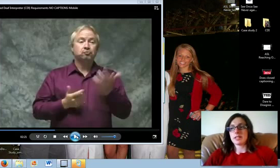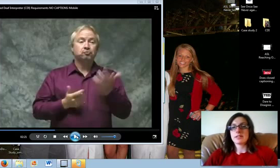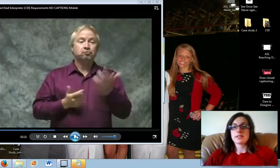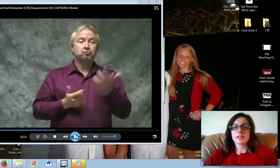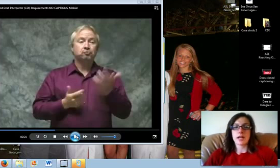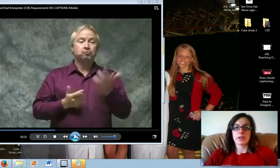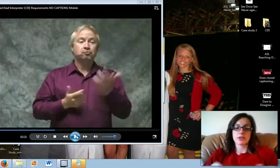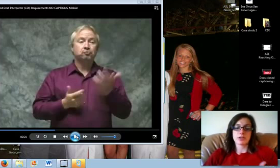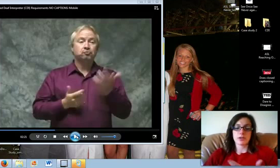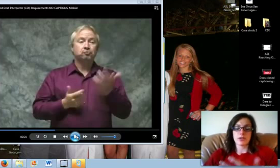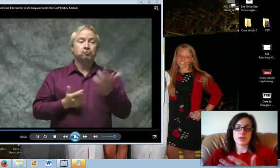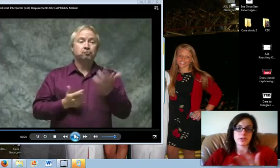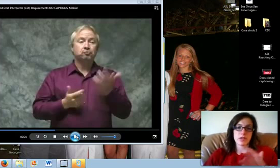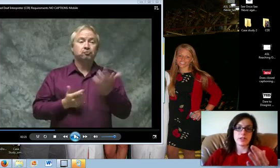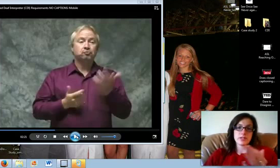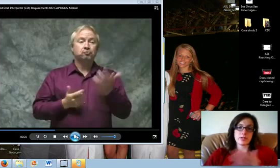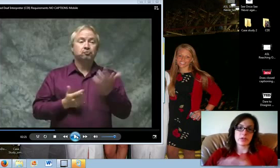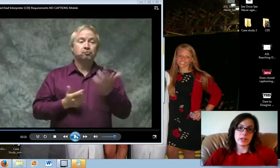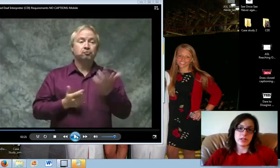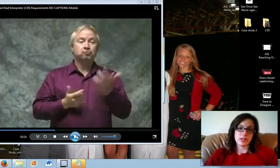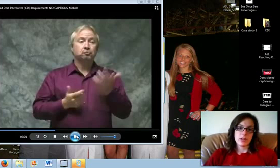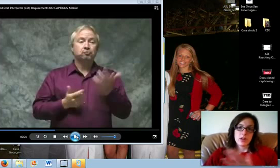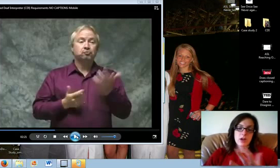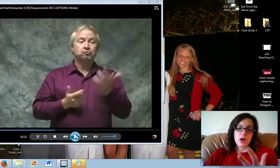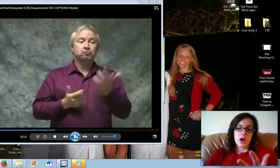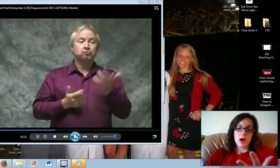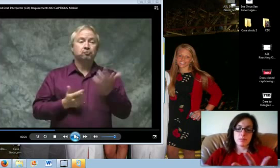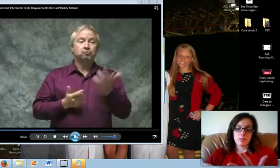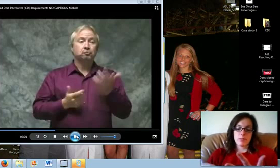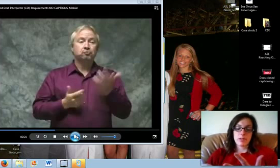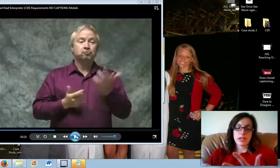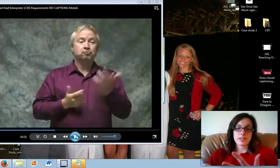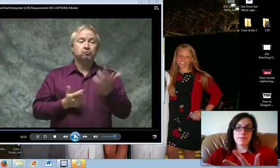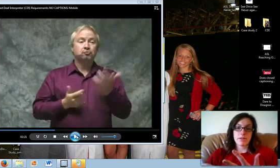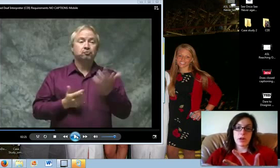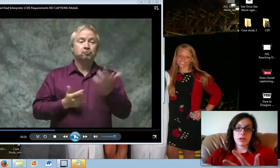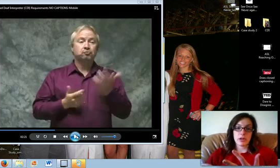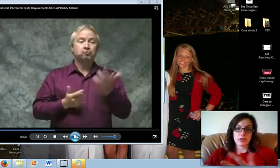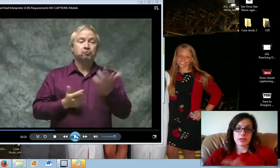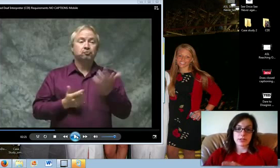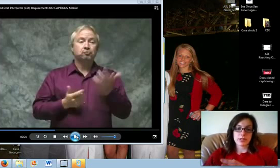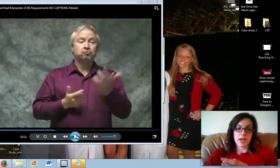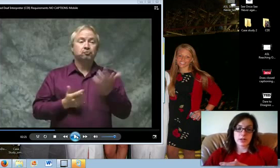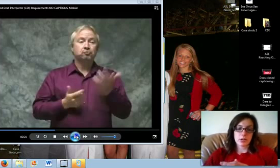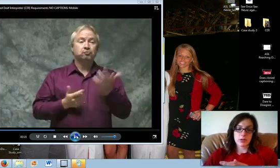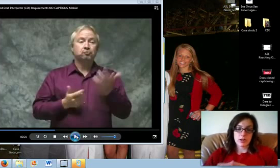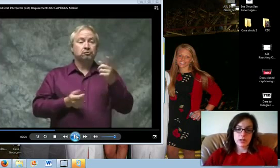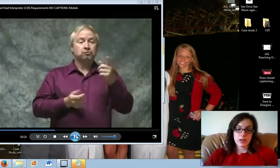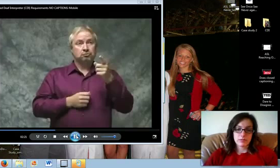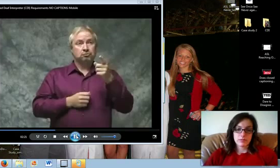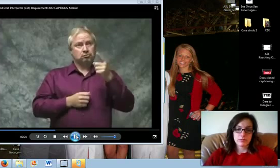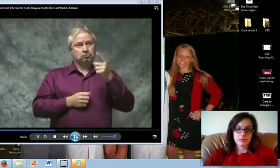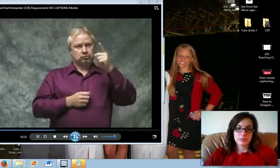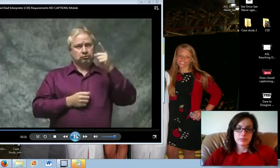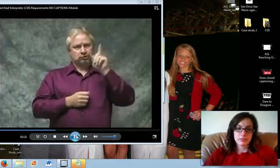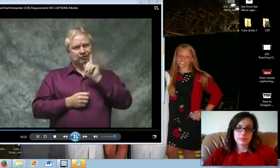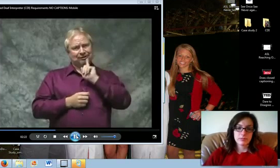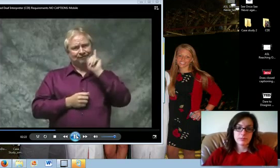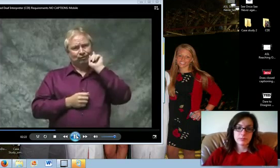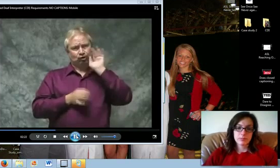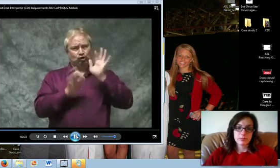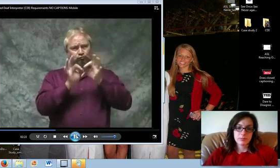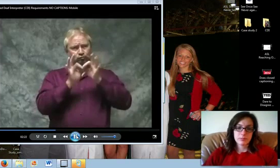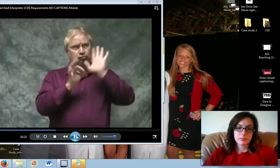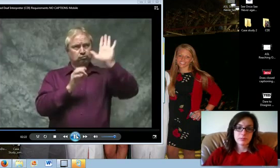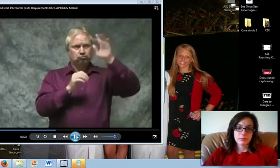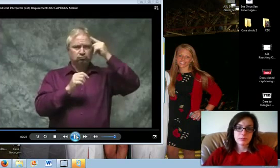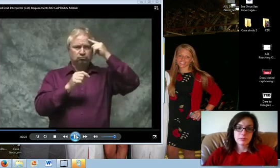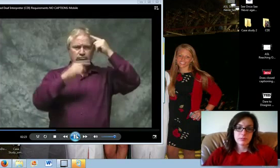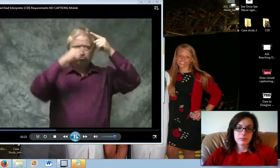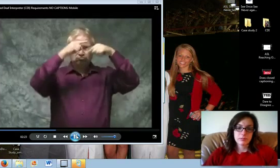to put his hands together to show these are the different things that fall under this category.